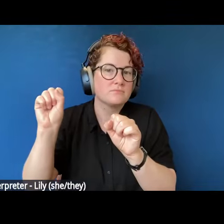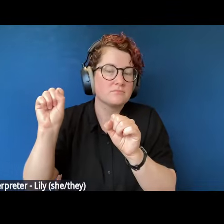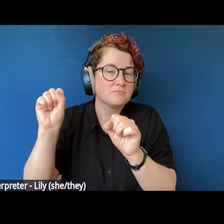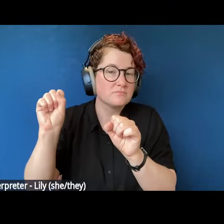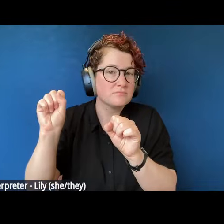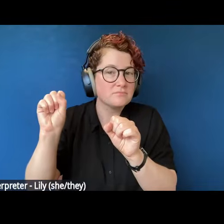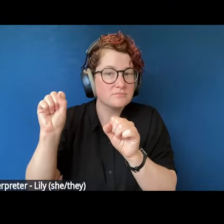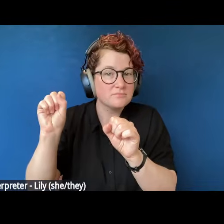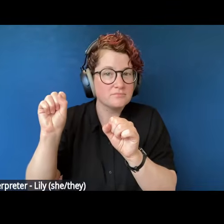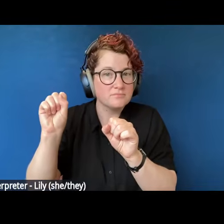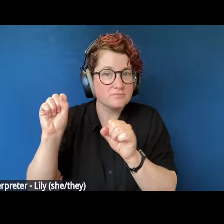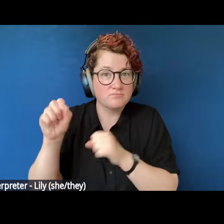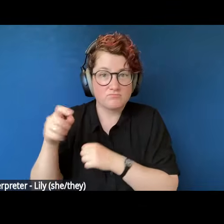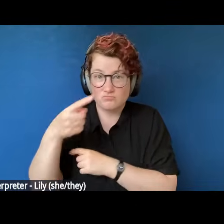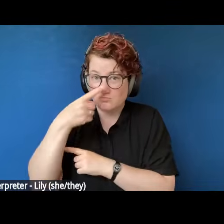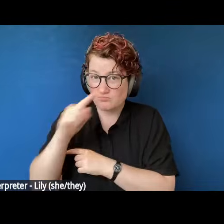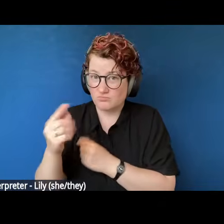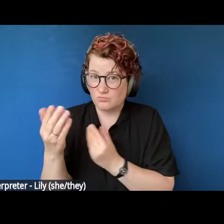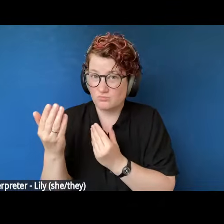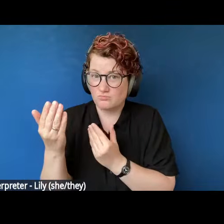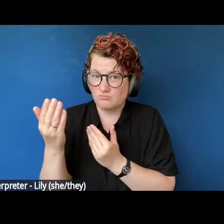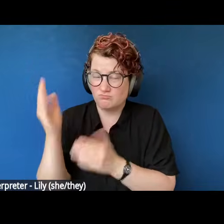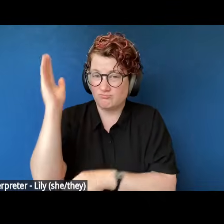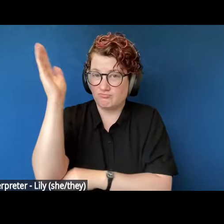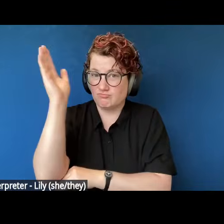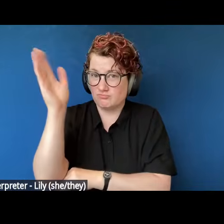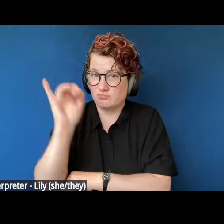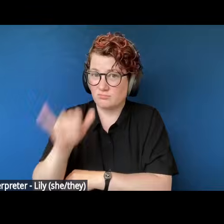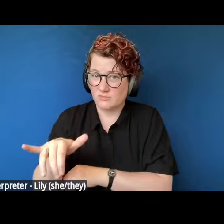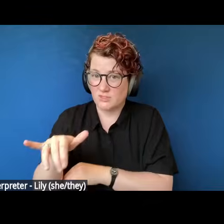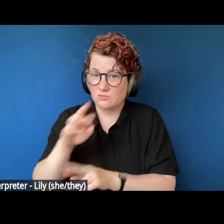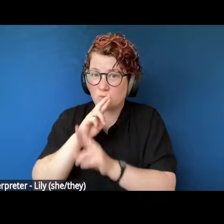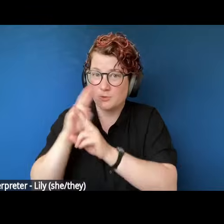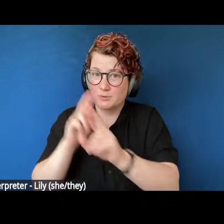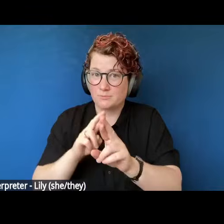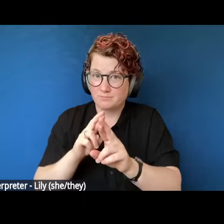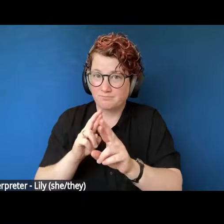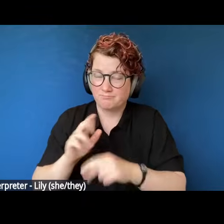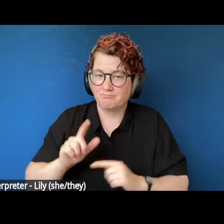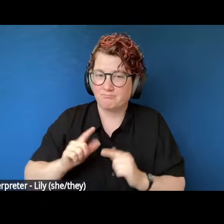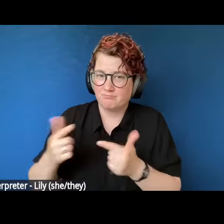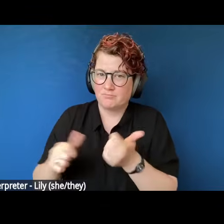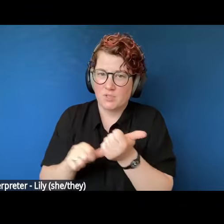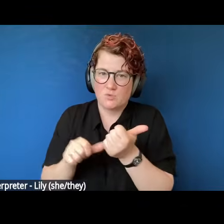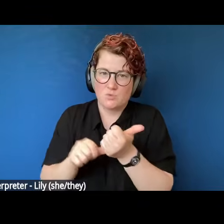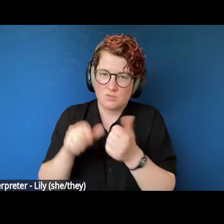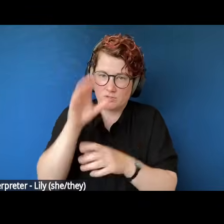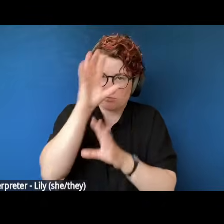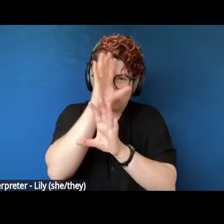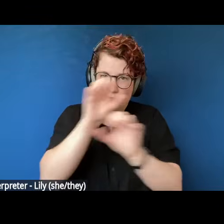this report again in the absence of the Superintendent? Thank you very much. I will.